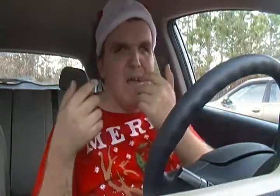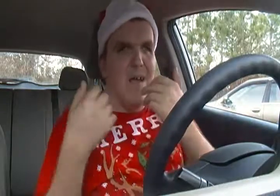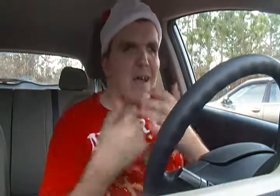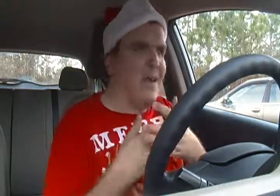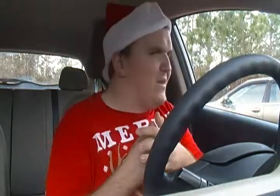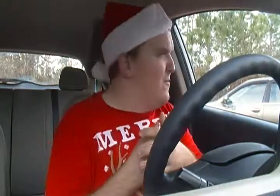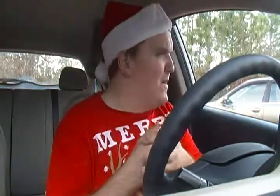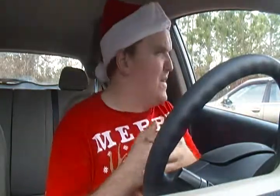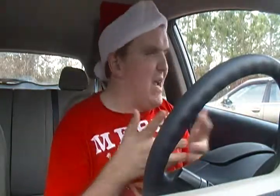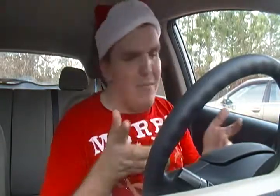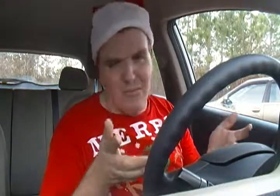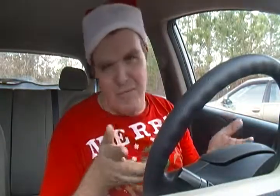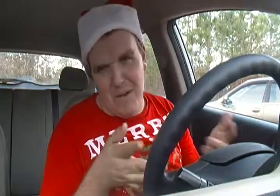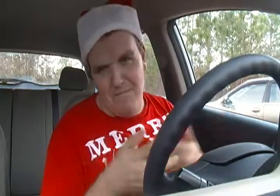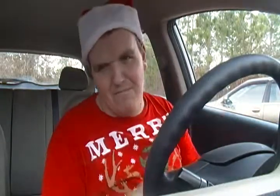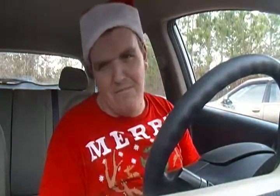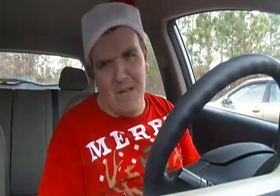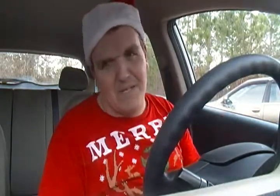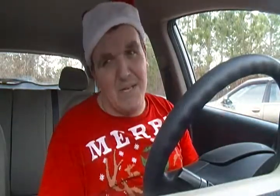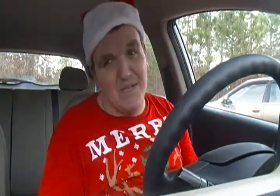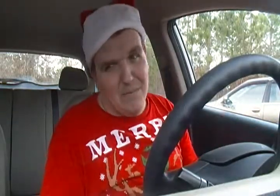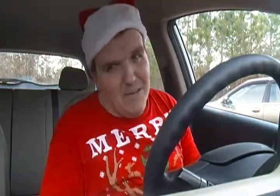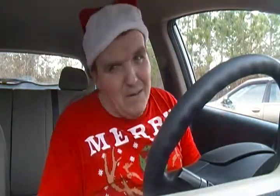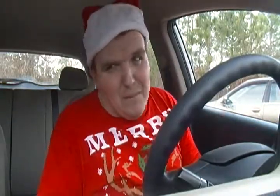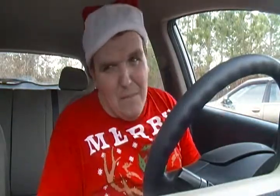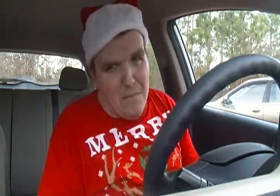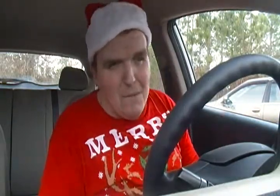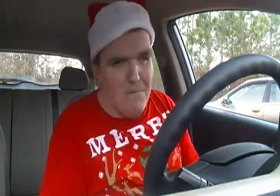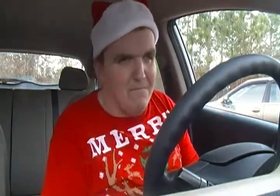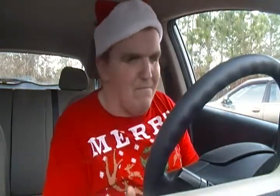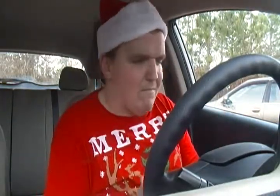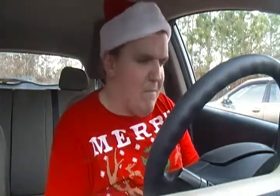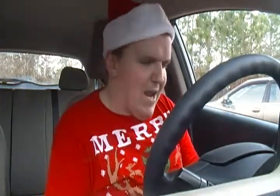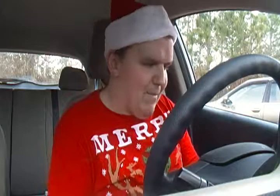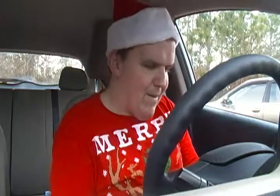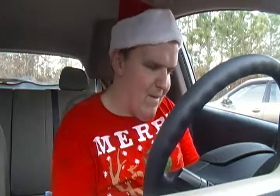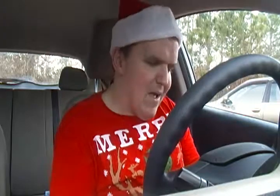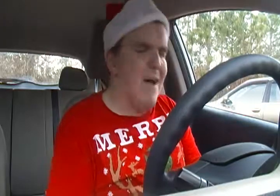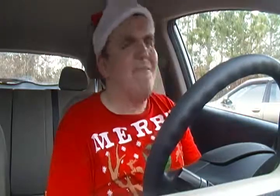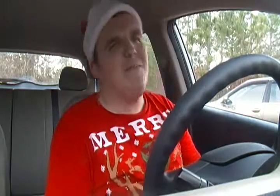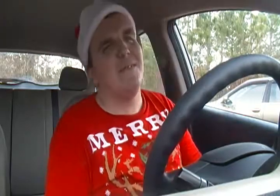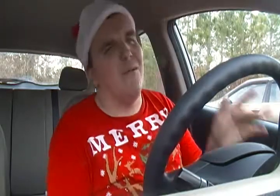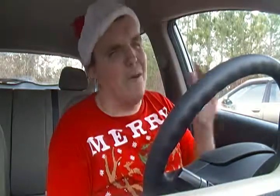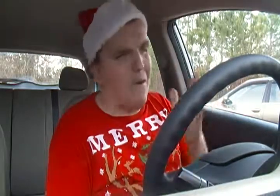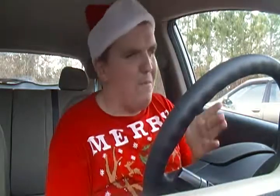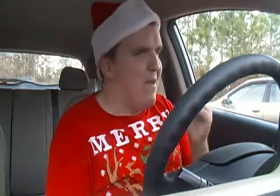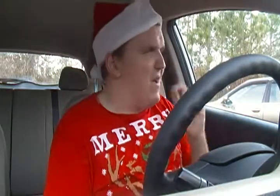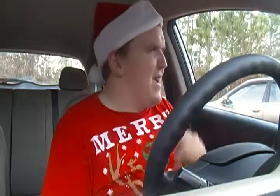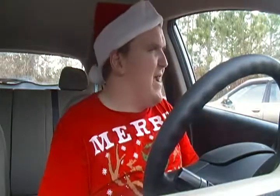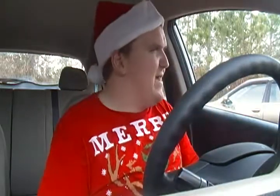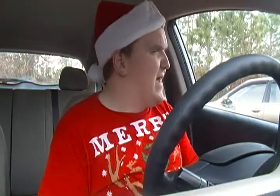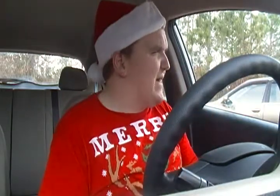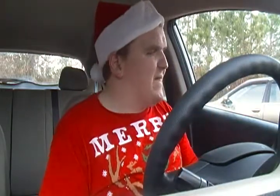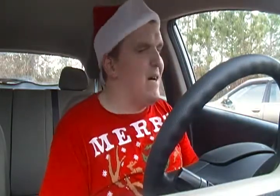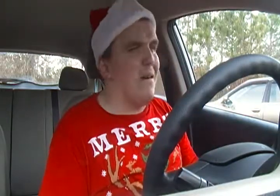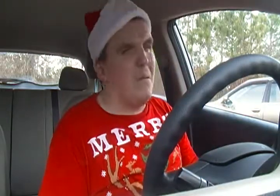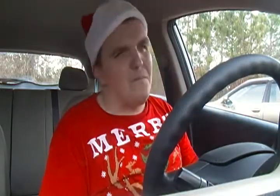it doesn't do much to animals but it stunts him a little bit but anyway movie's going on he takes the um